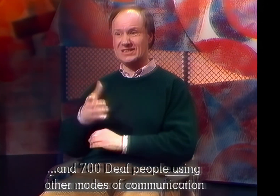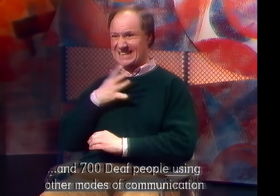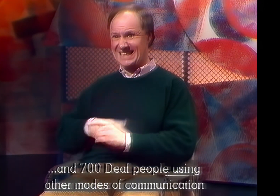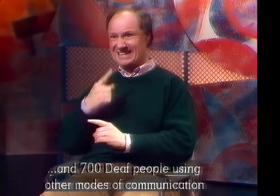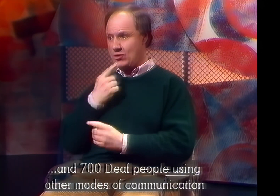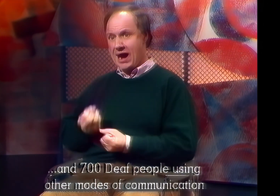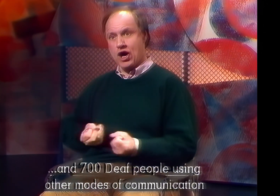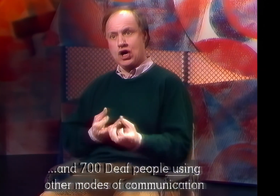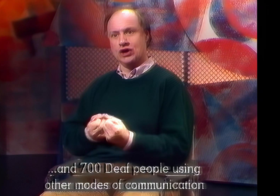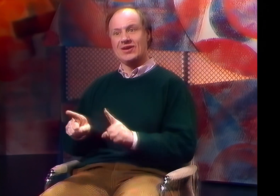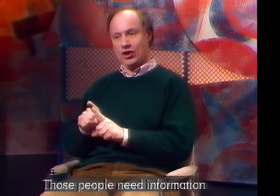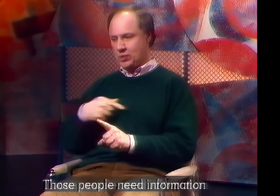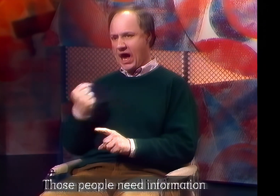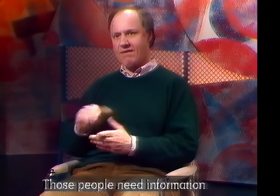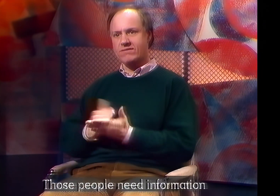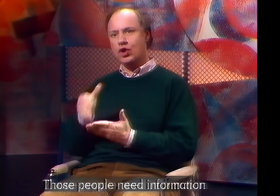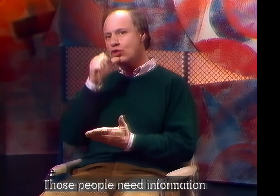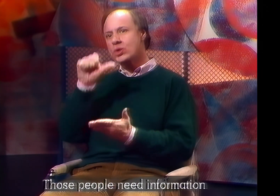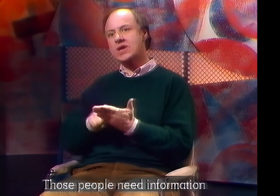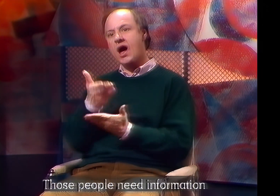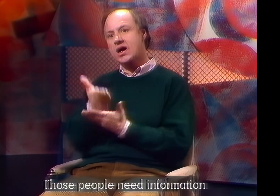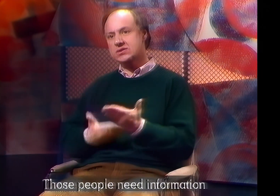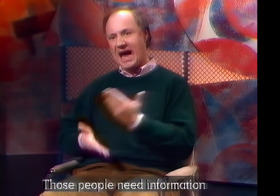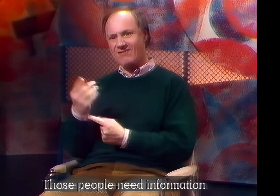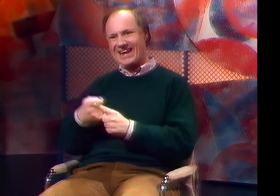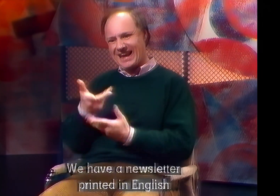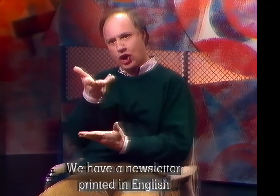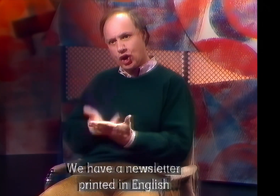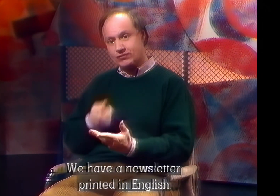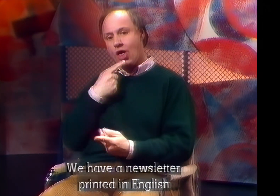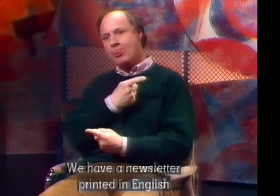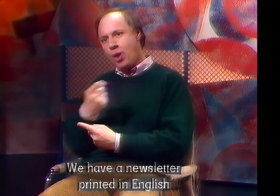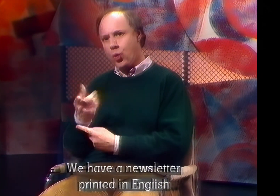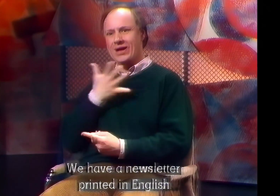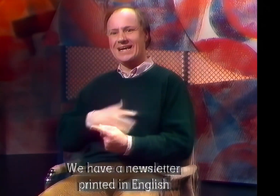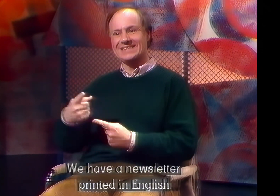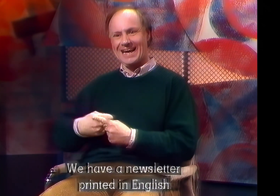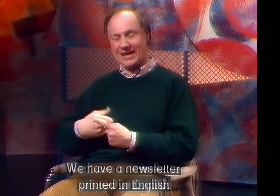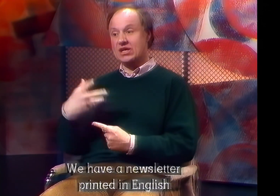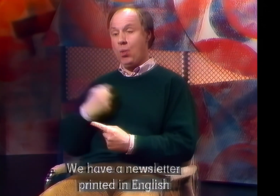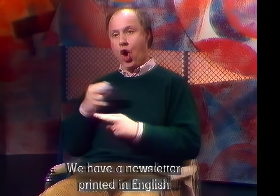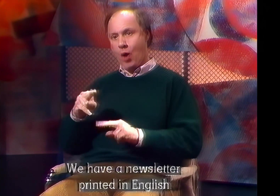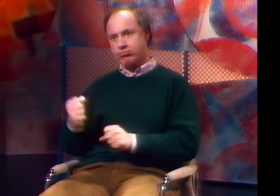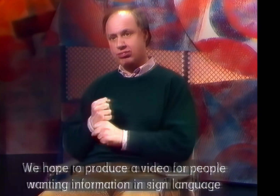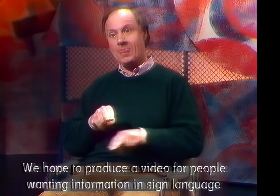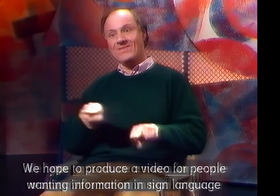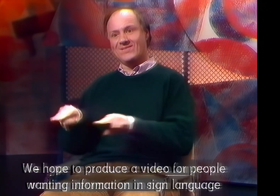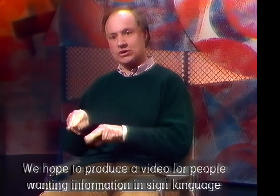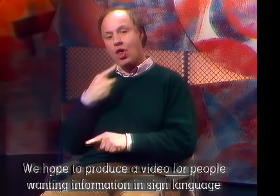of communication. And those people need information. For example, we have a newsletter printed in English and we hope to produce a